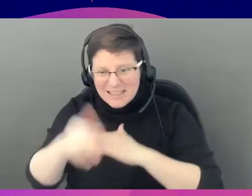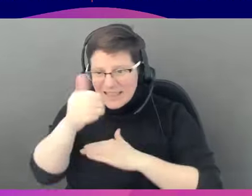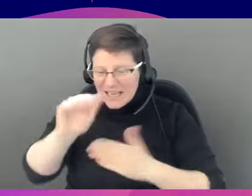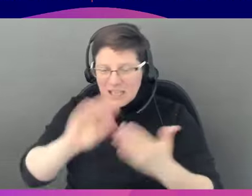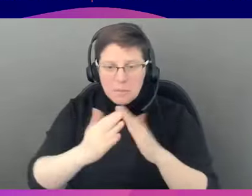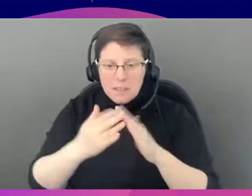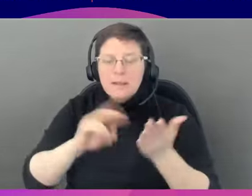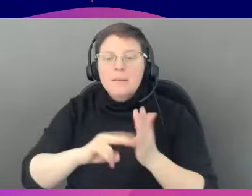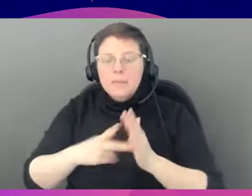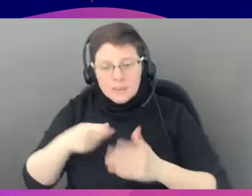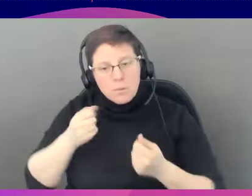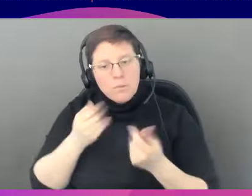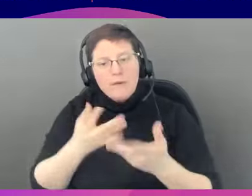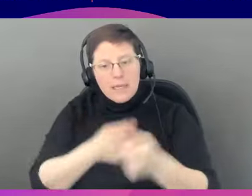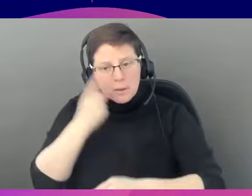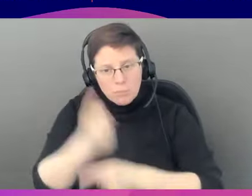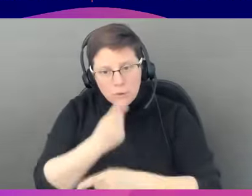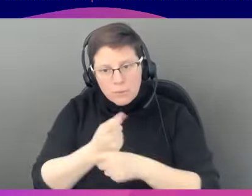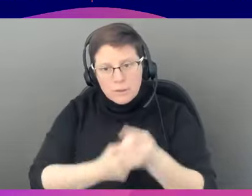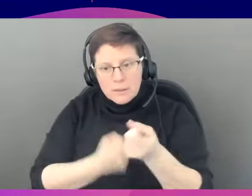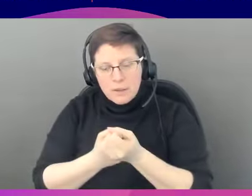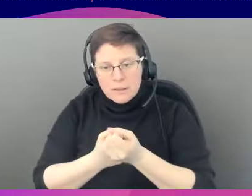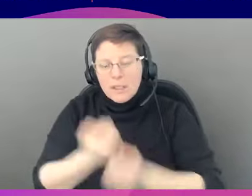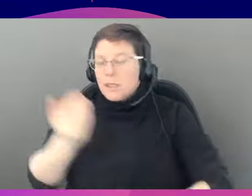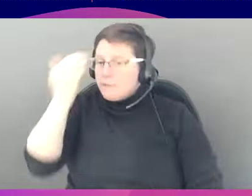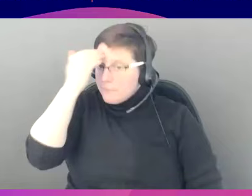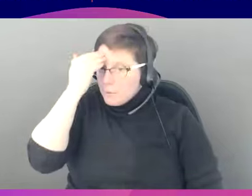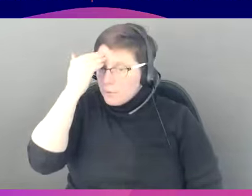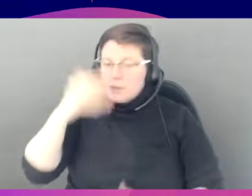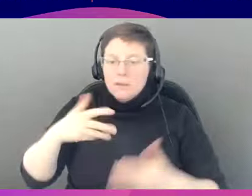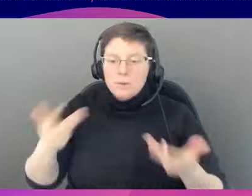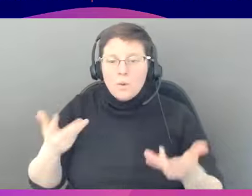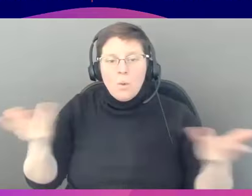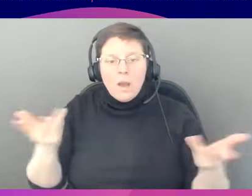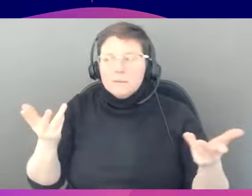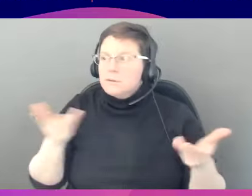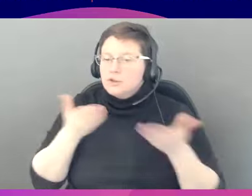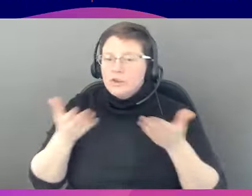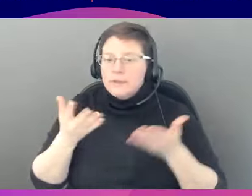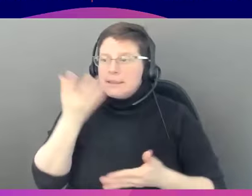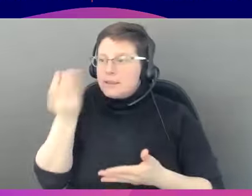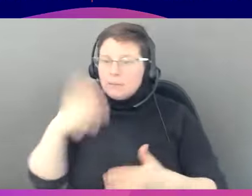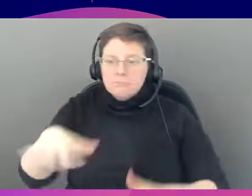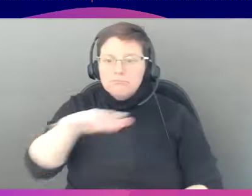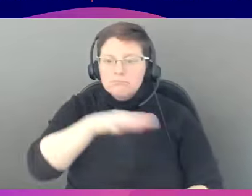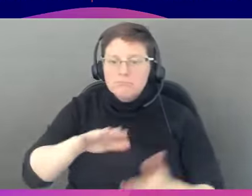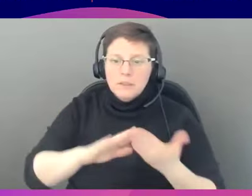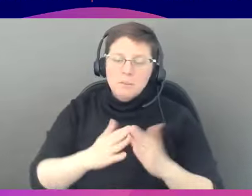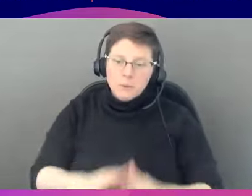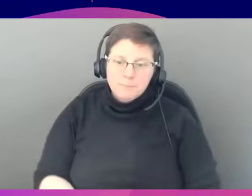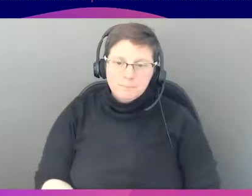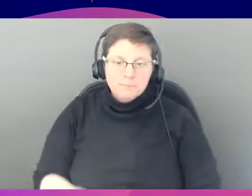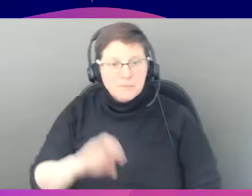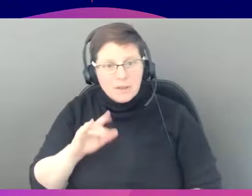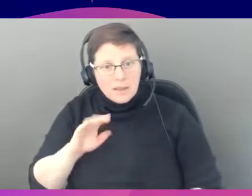be met with a response that's supportive and informed and knowledgeable about what exists inside the community. Claire, do